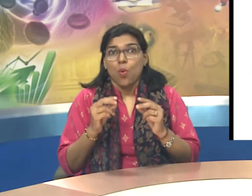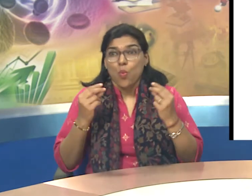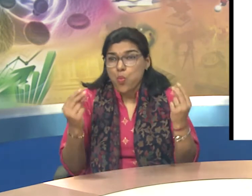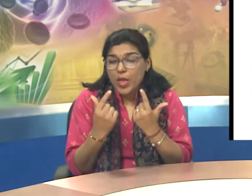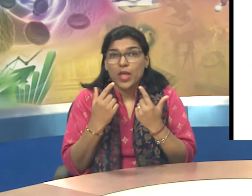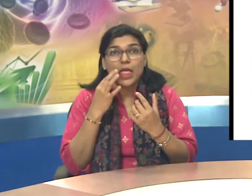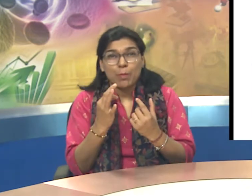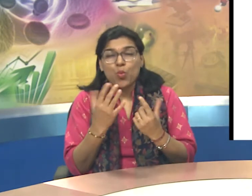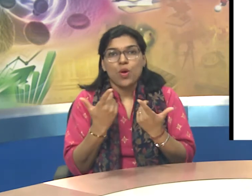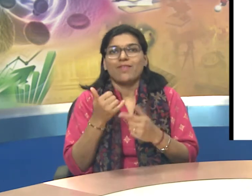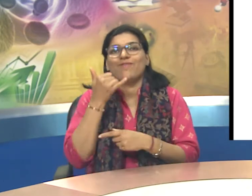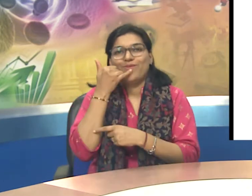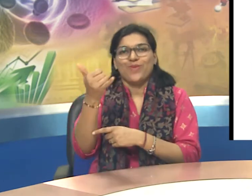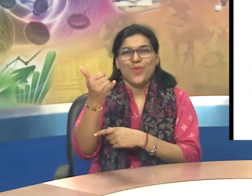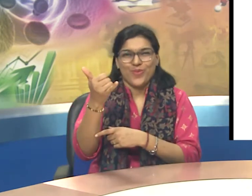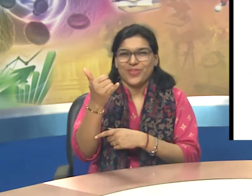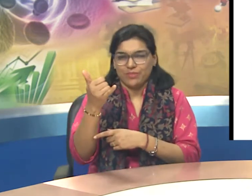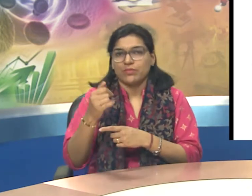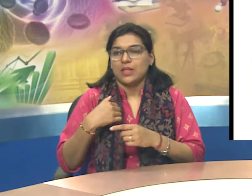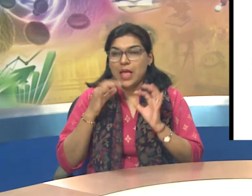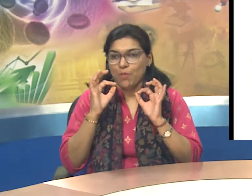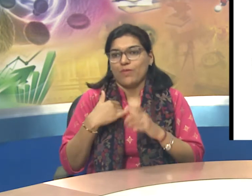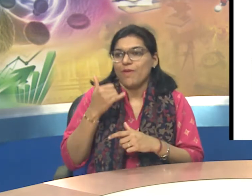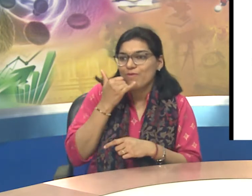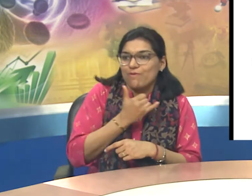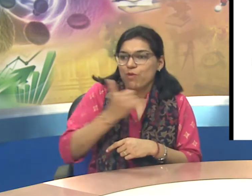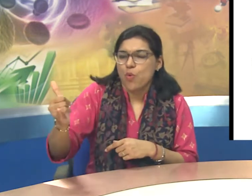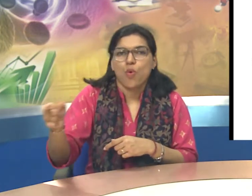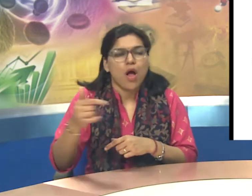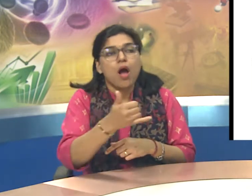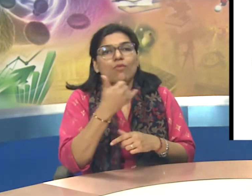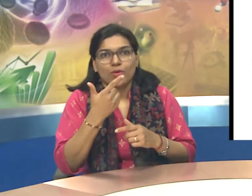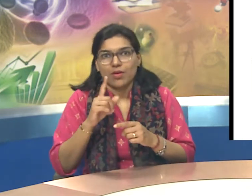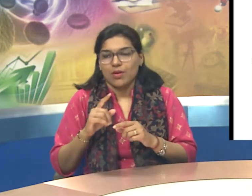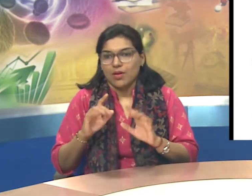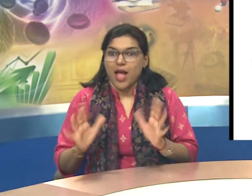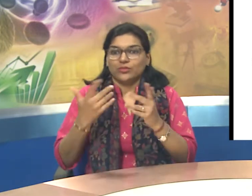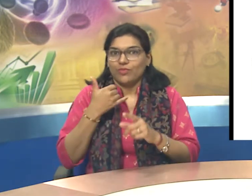to send any urgent message, we generally use